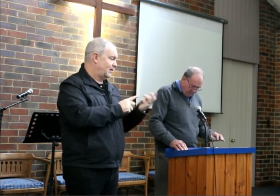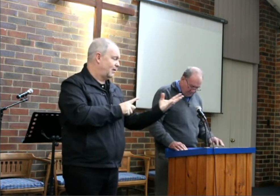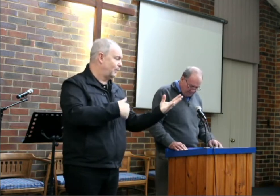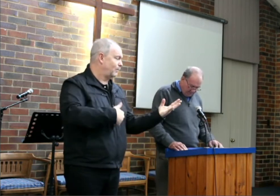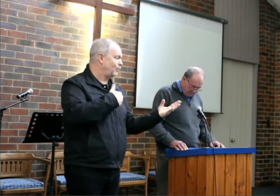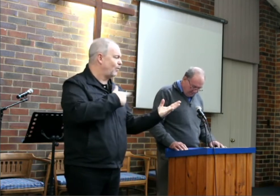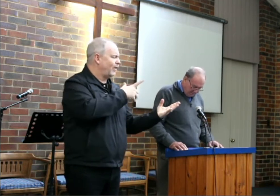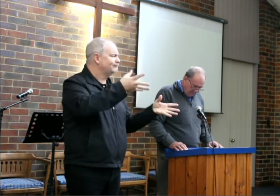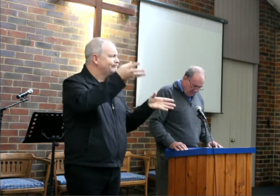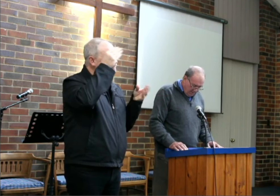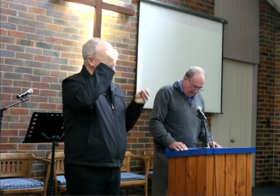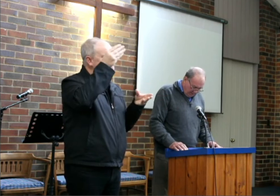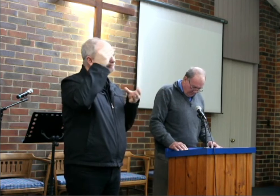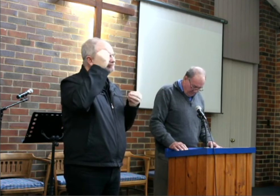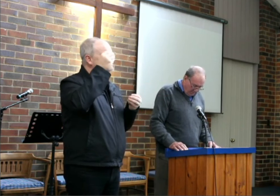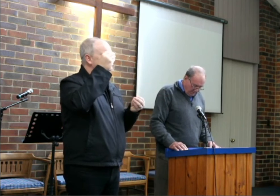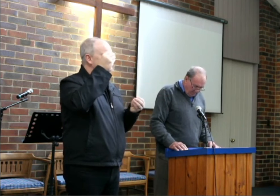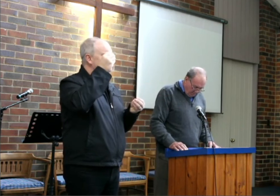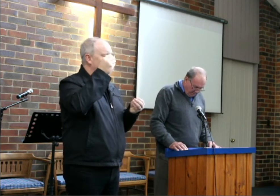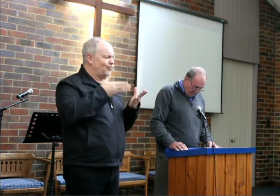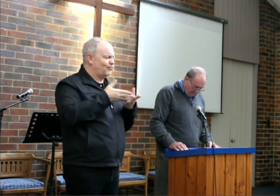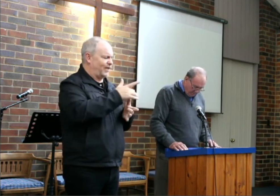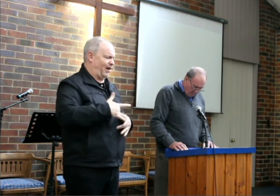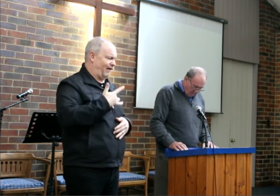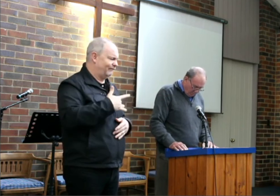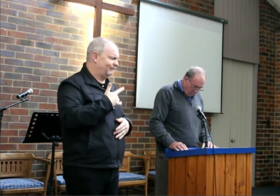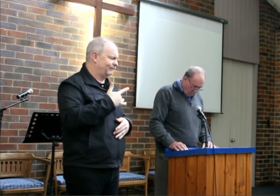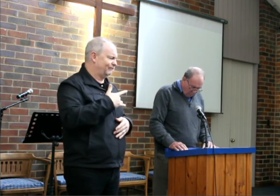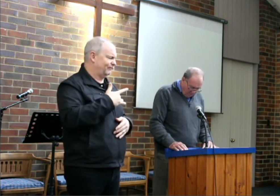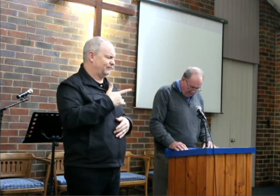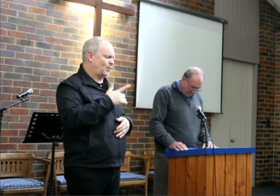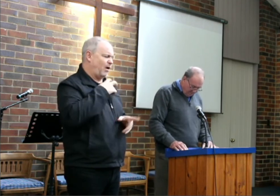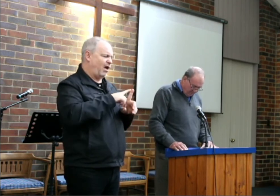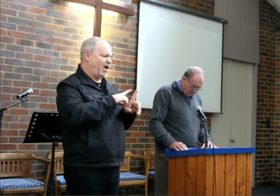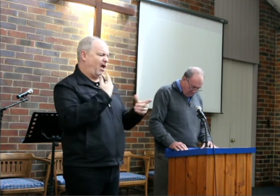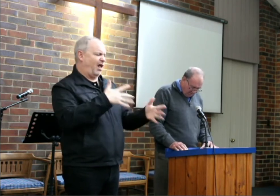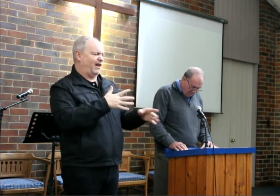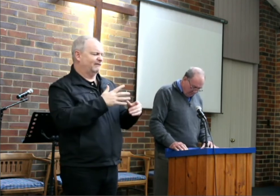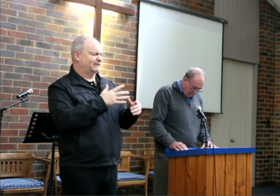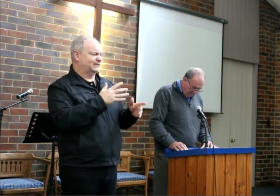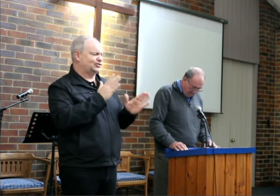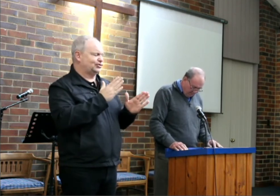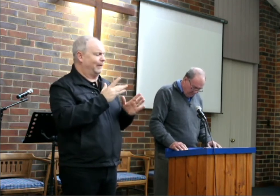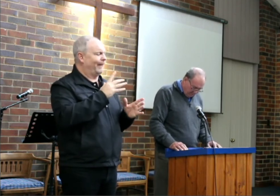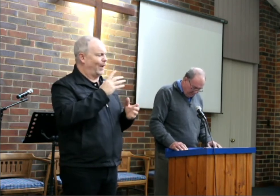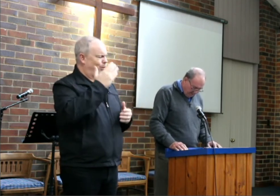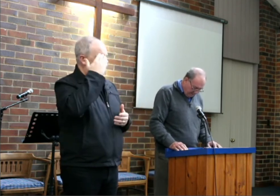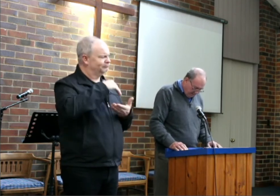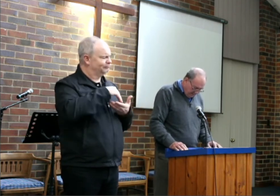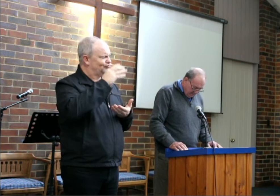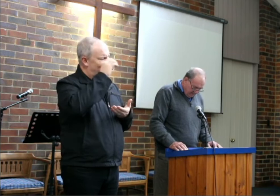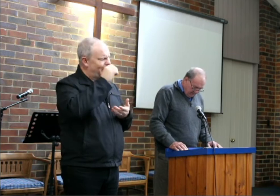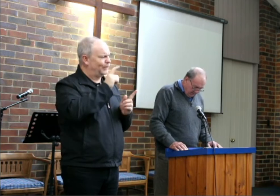and they will take these lessons throughout their life, Father, that they won't walk away, and that if any of them do, that they will remember and come